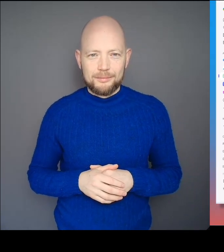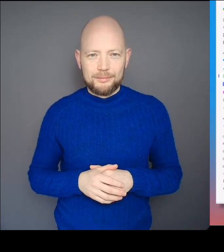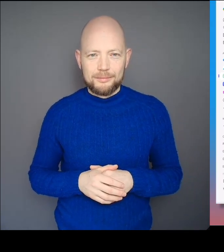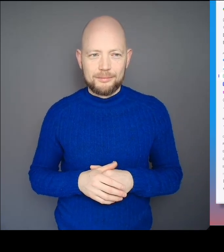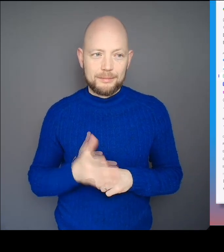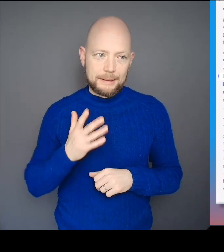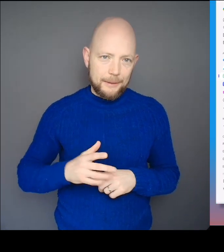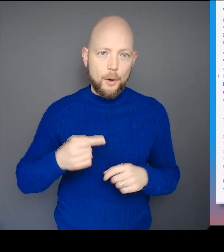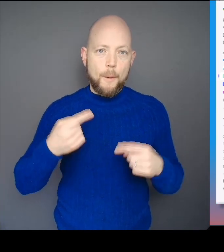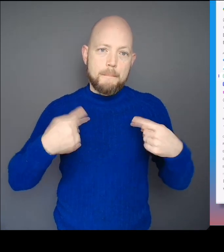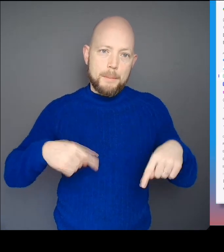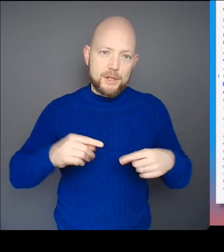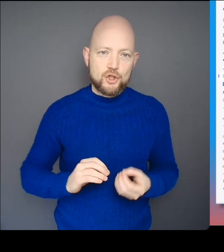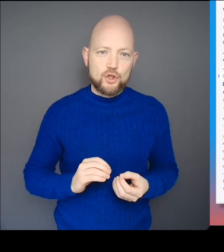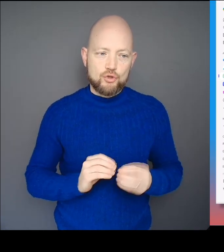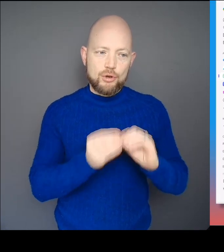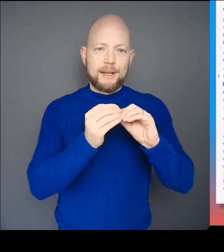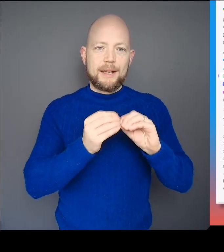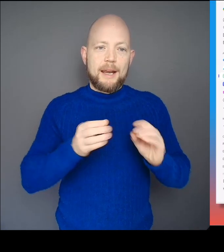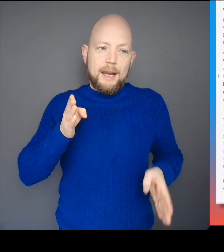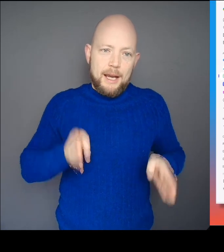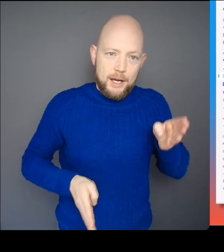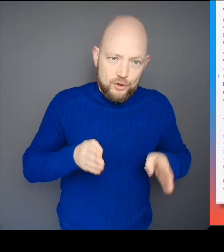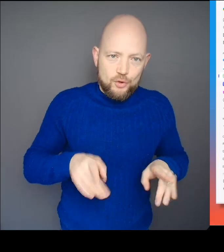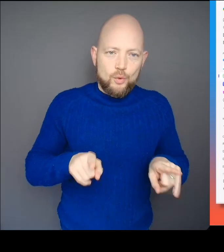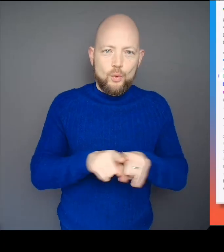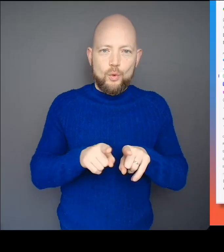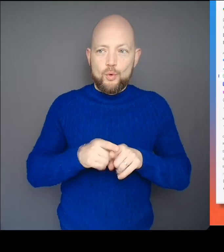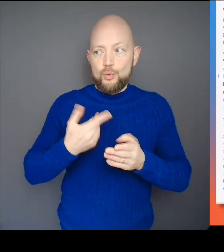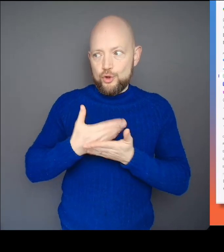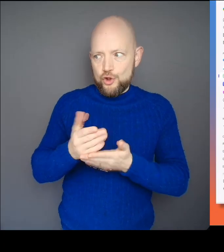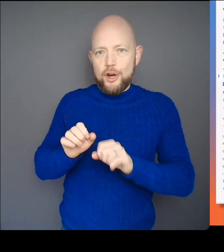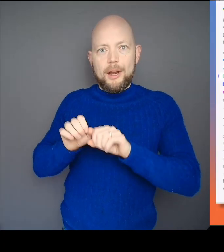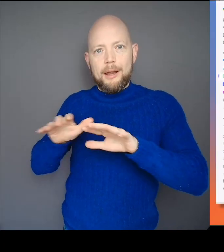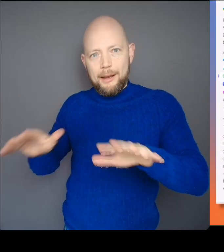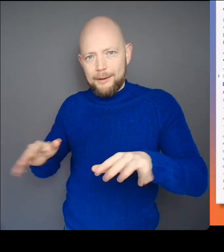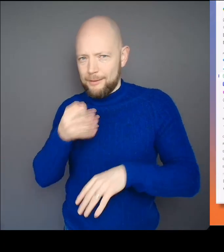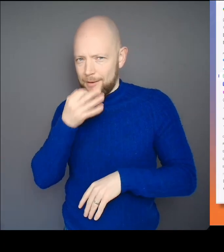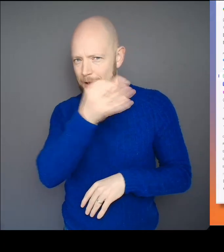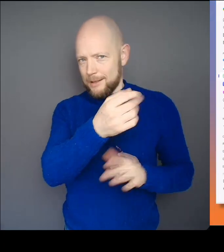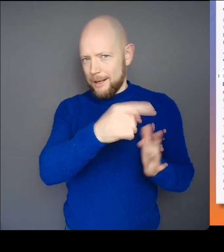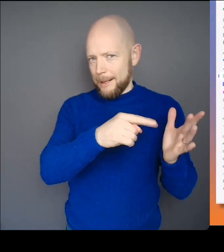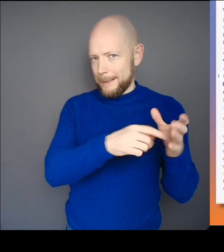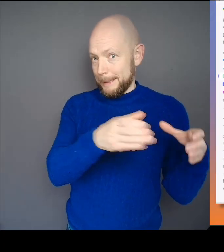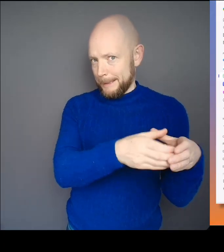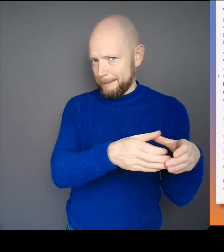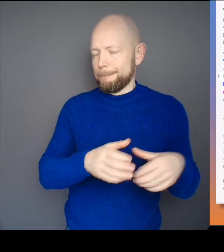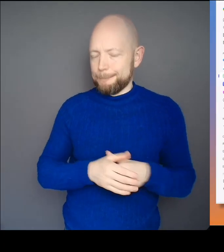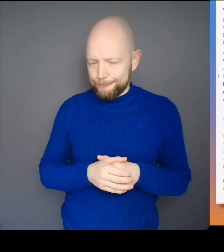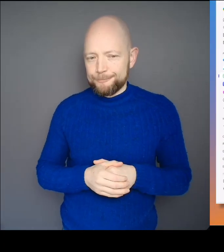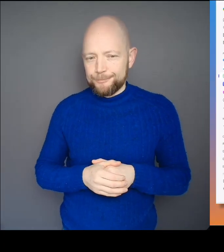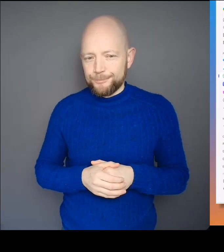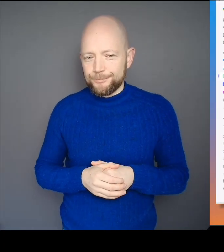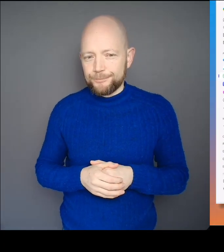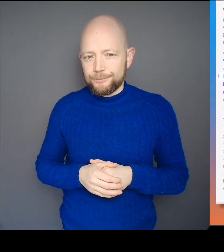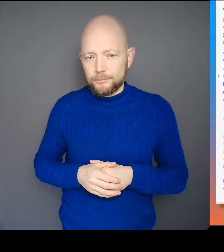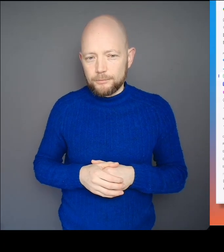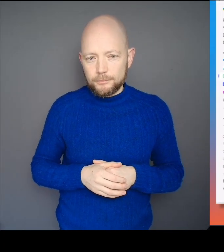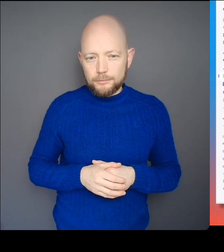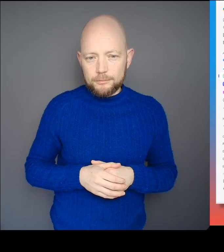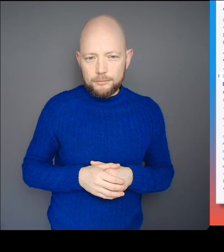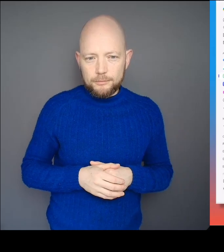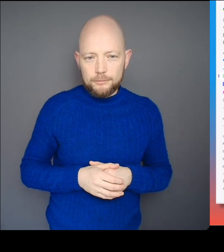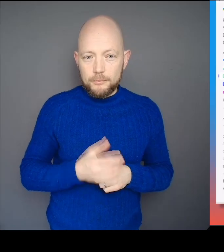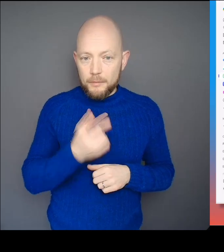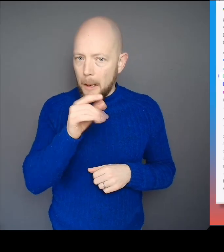here, firstly on whether you can use agents at all and whether you can share them. So if you don't have this option, go talk to your people. But then this